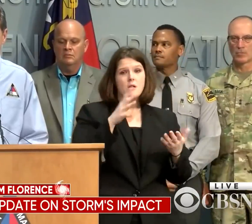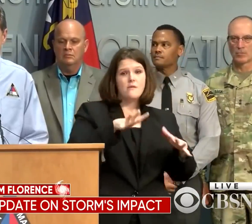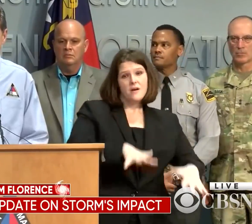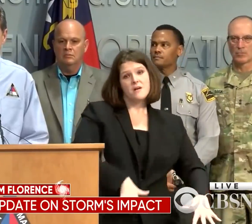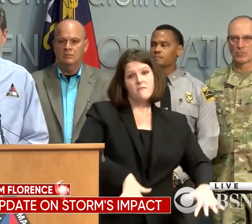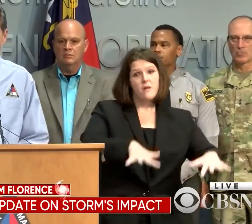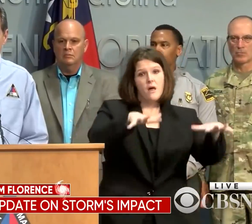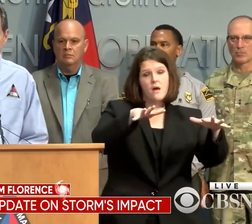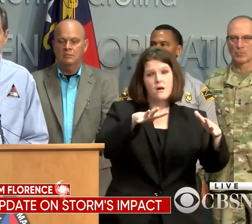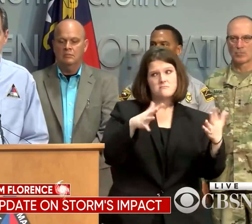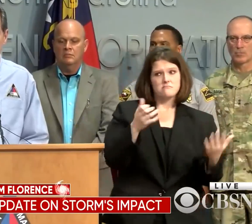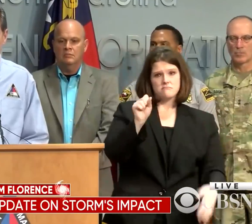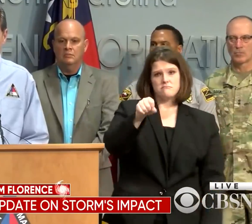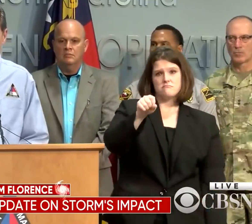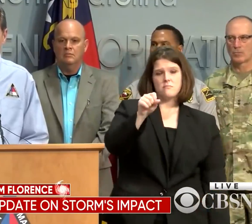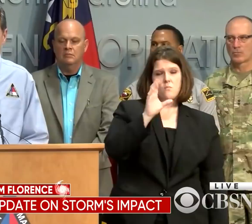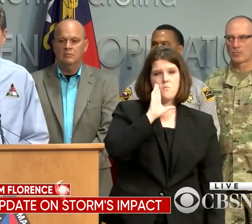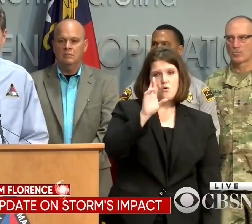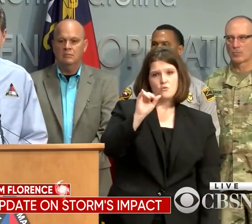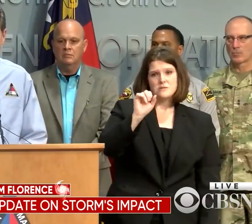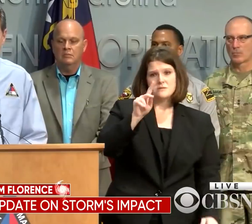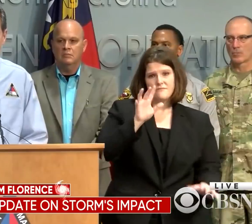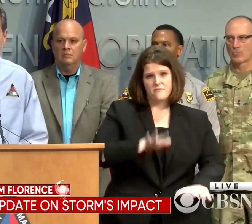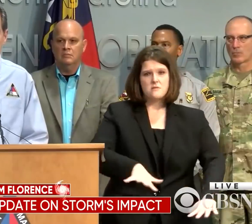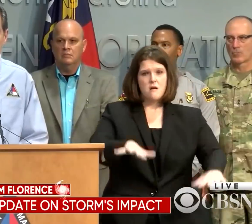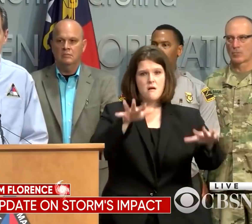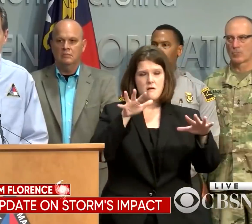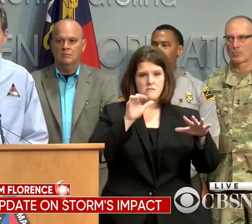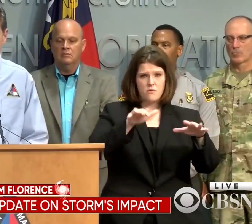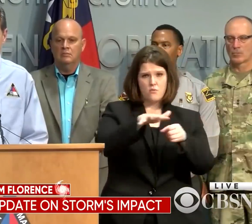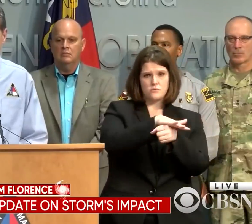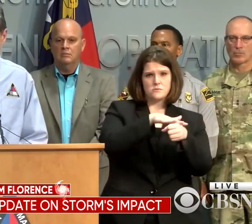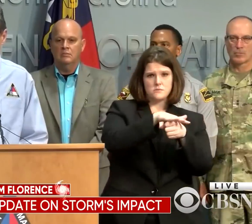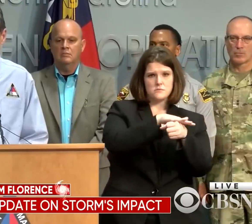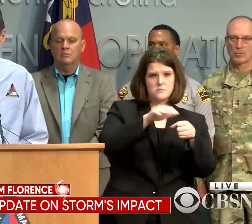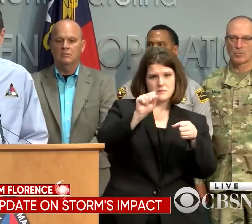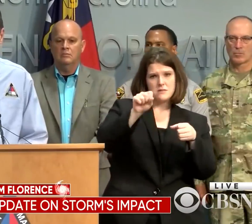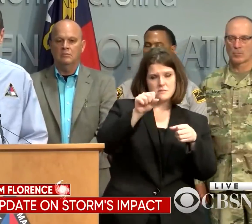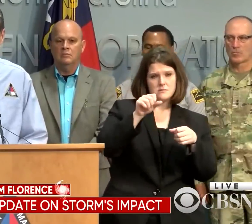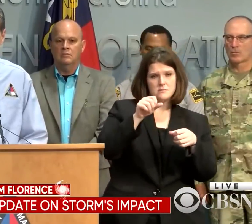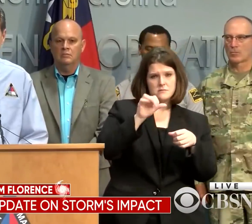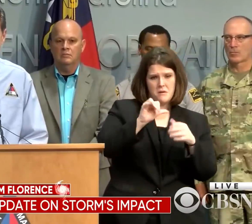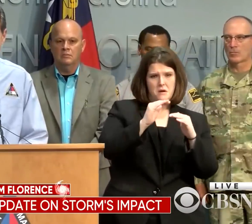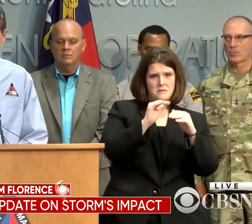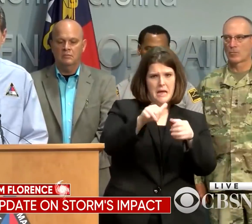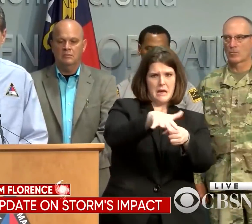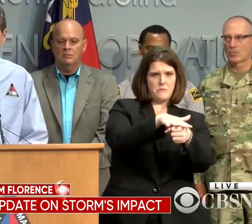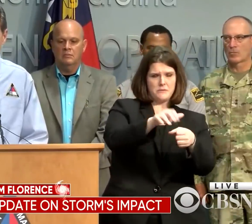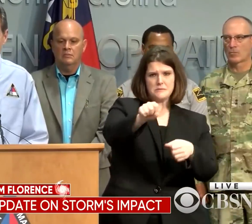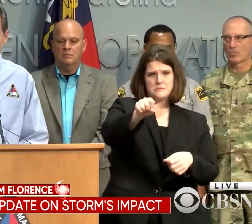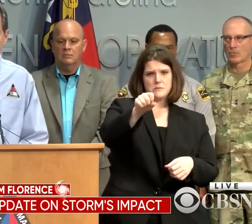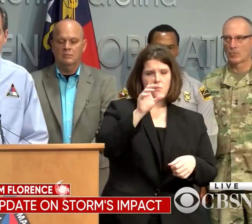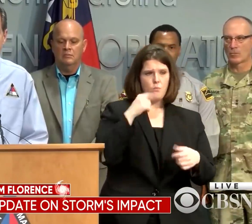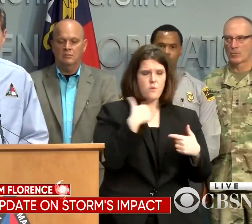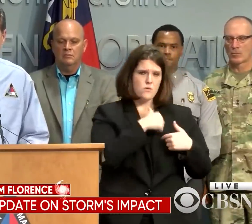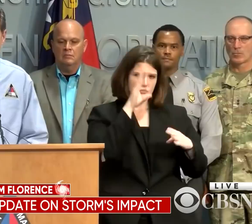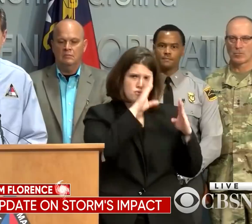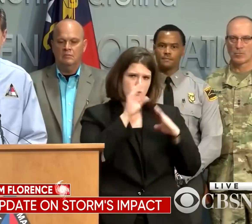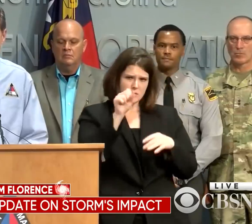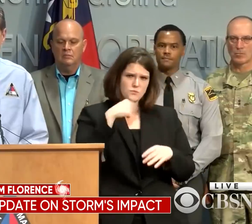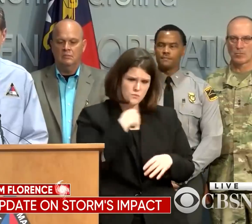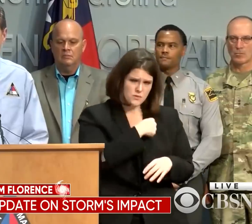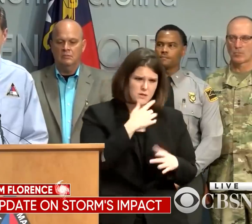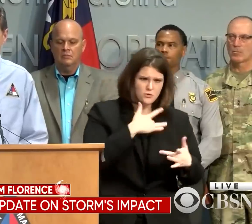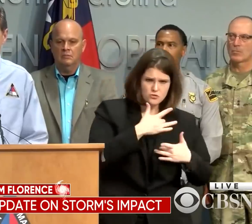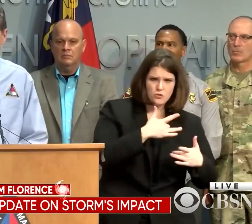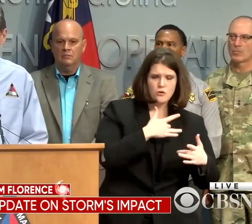you're going to have risk of flooding those infrastructures. Yes, we're concerned about it. We